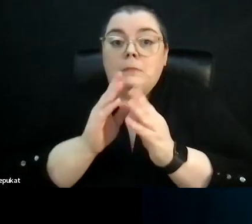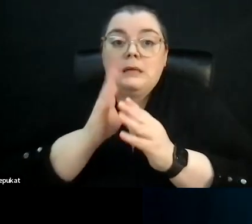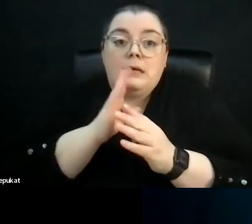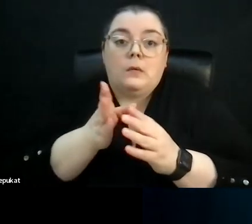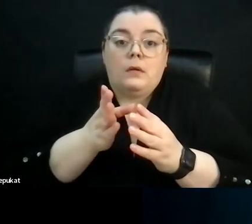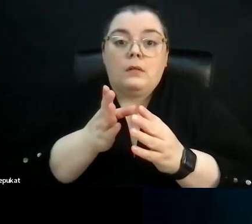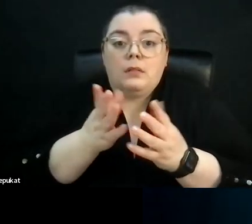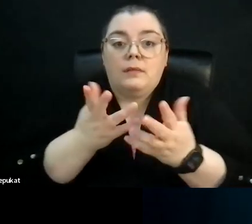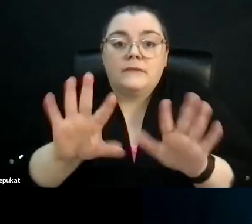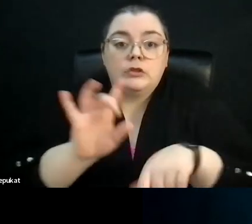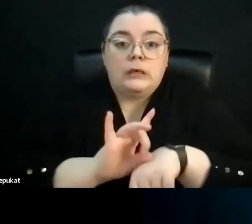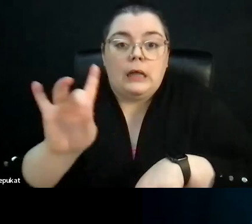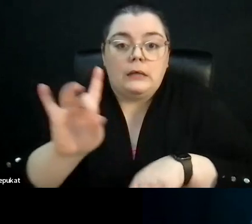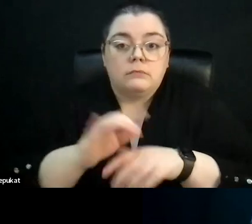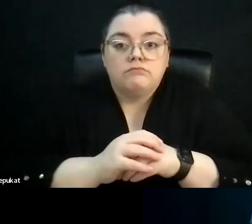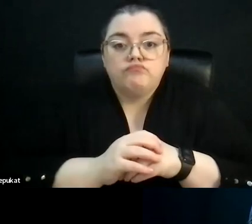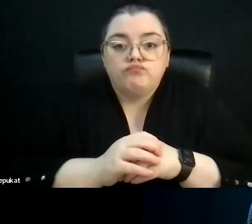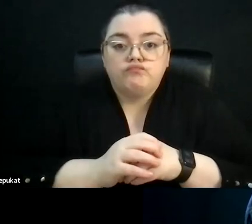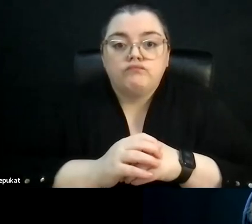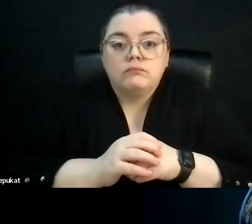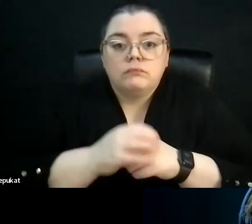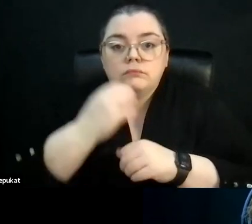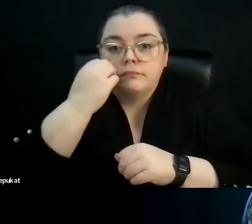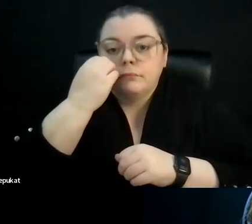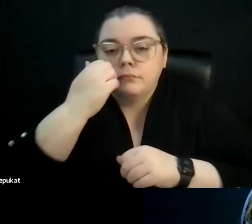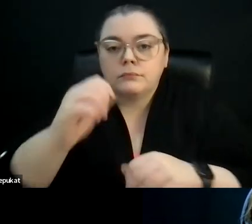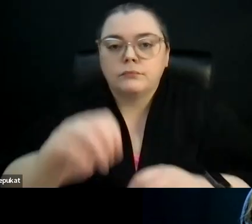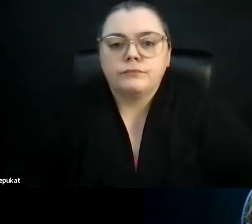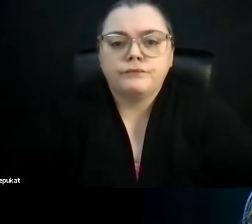okay. Yep. The meeting will be concluded at 8. So